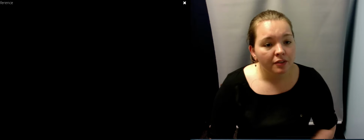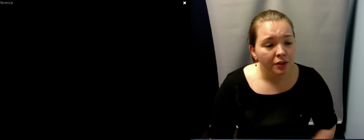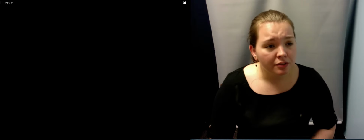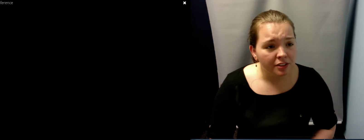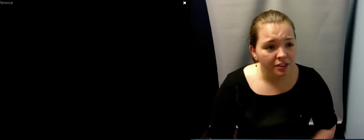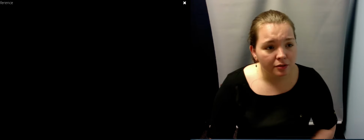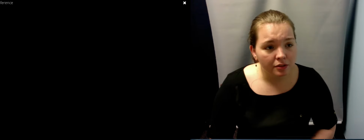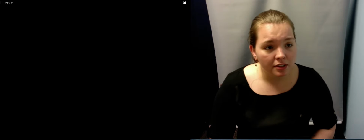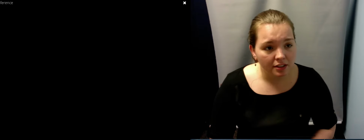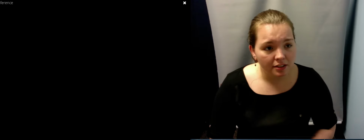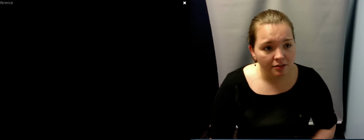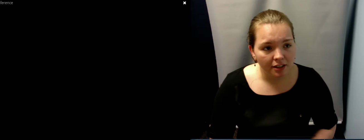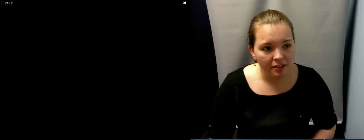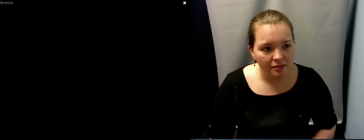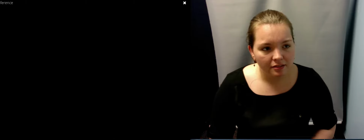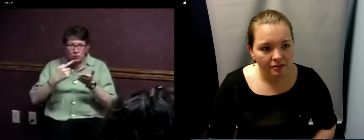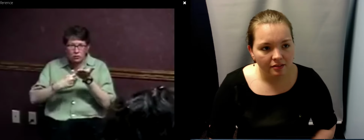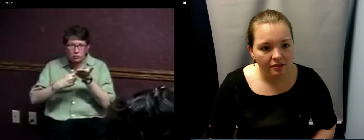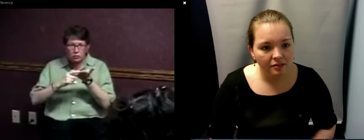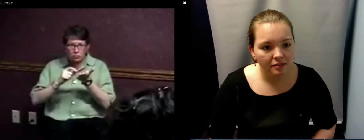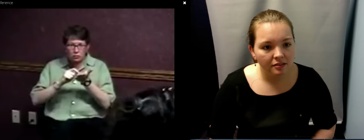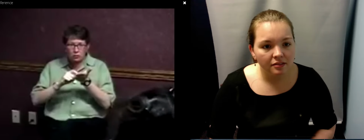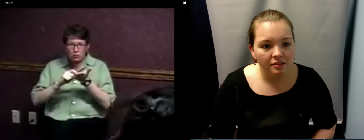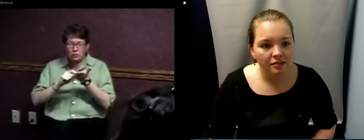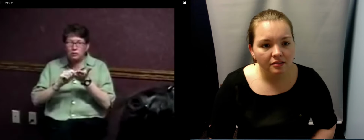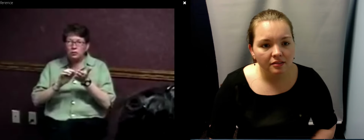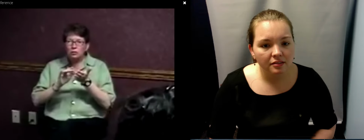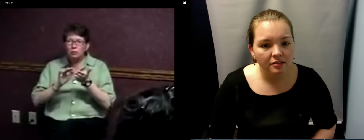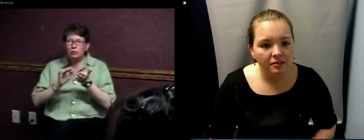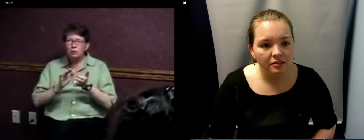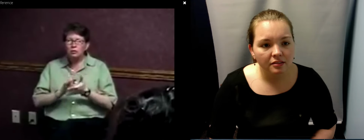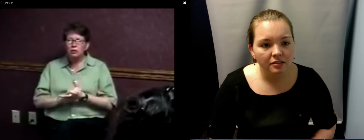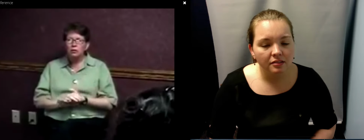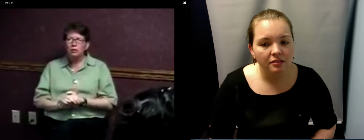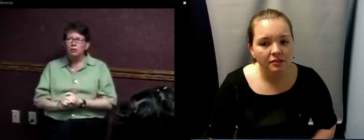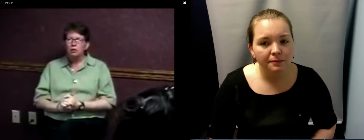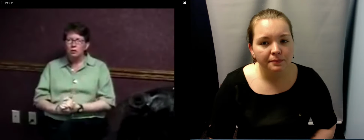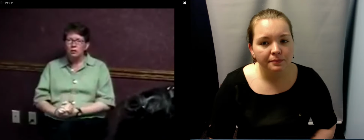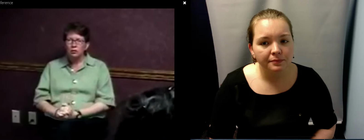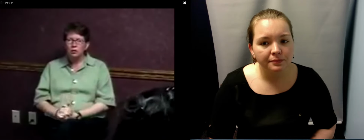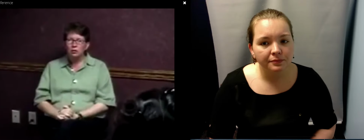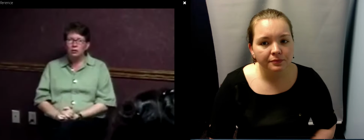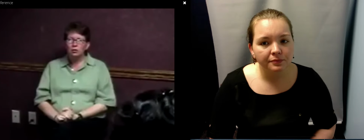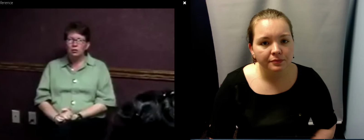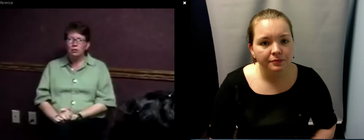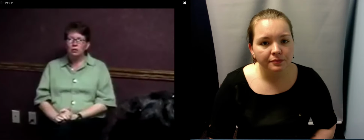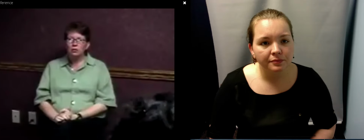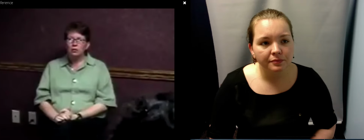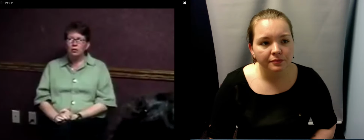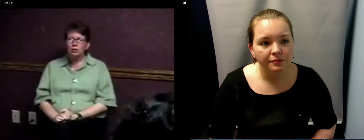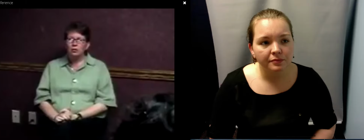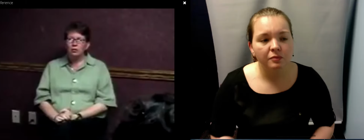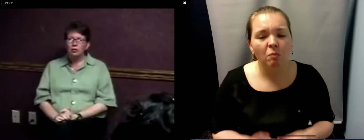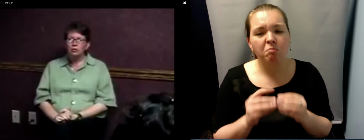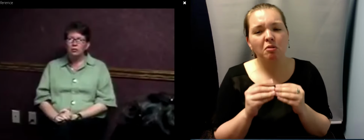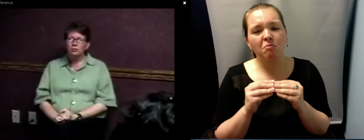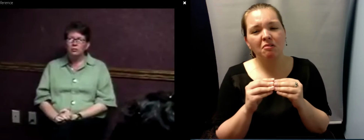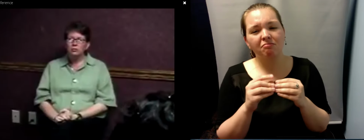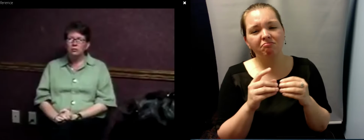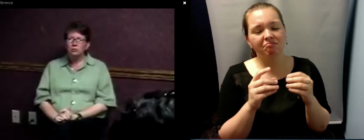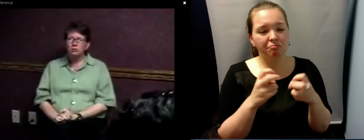Have you already finished discussing the writing? There's one other little, I think it's probably the same issue. She